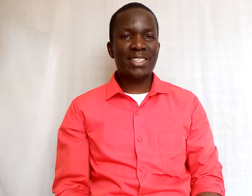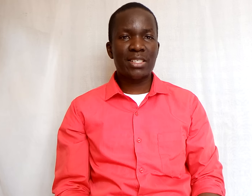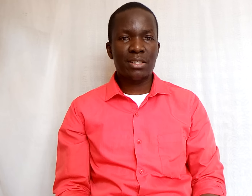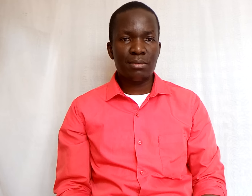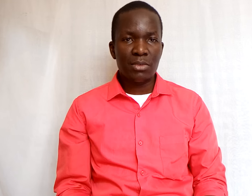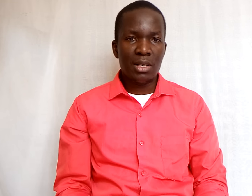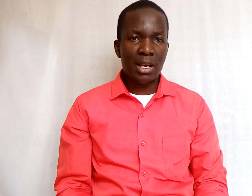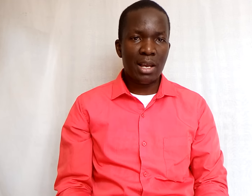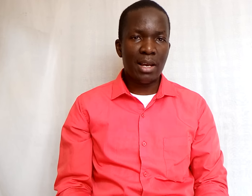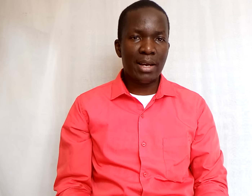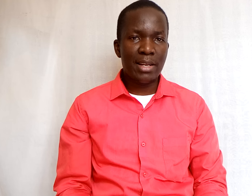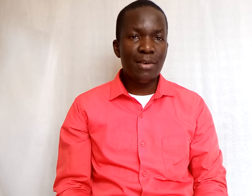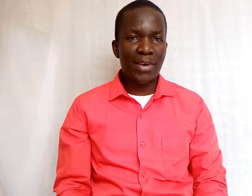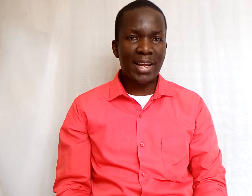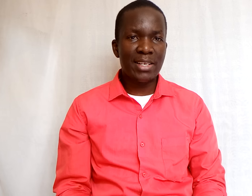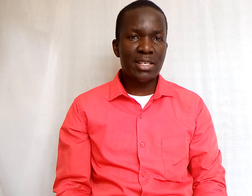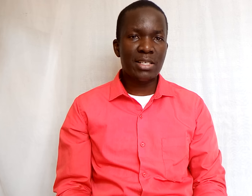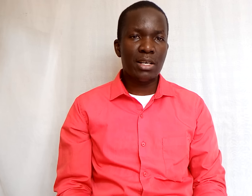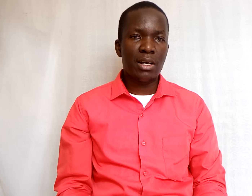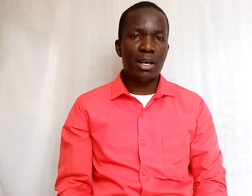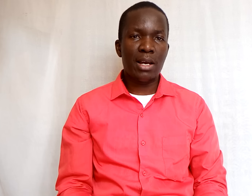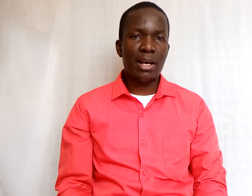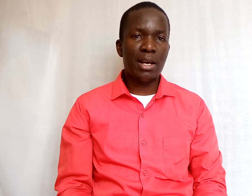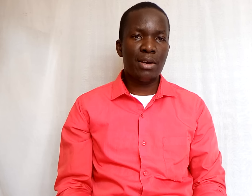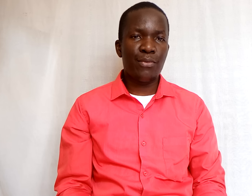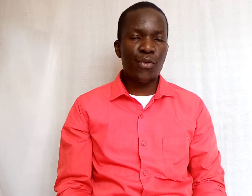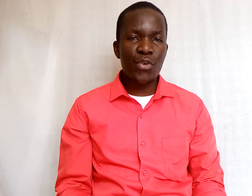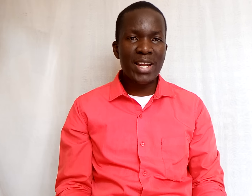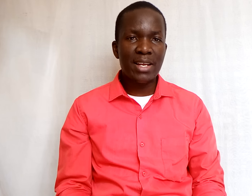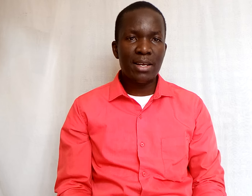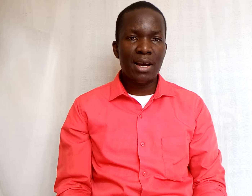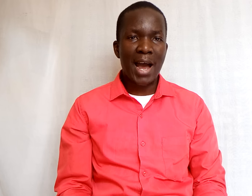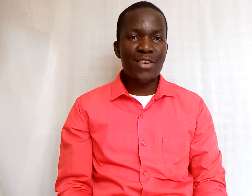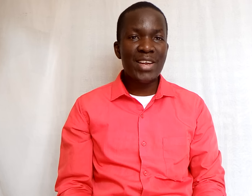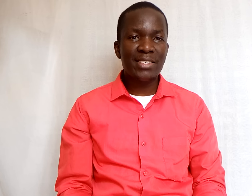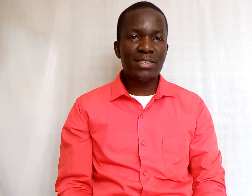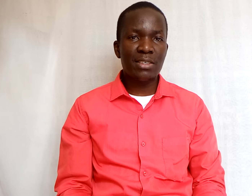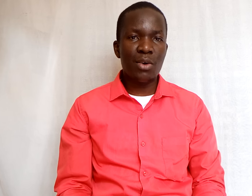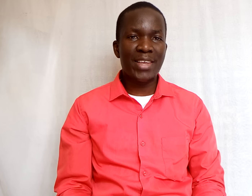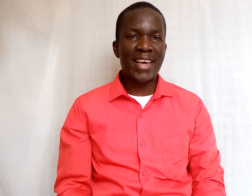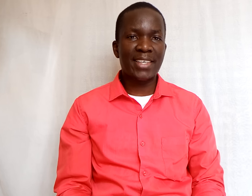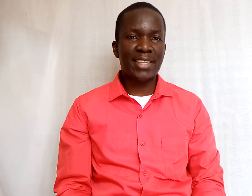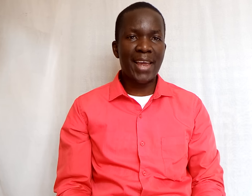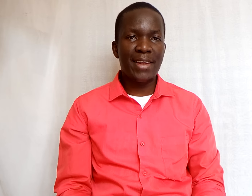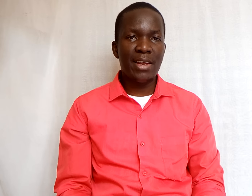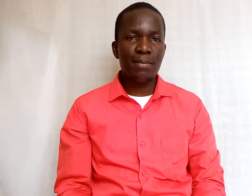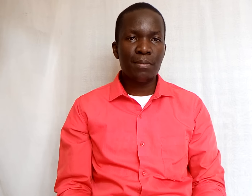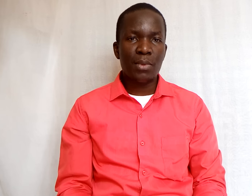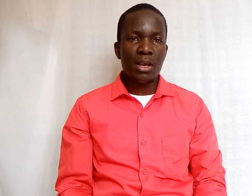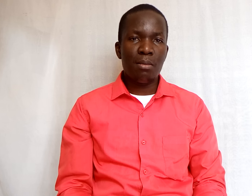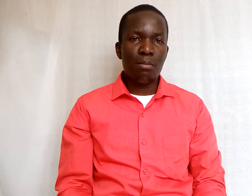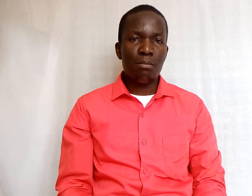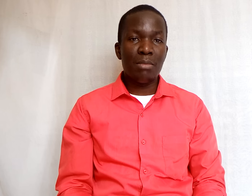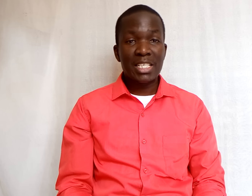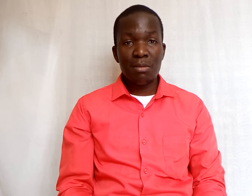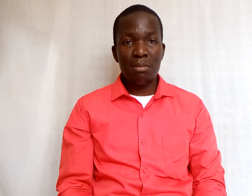discussed different food and drinks, the way they are assigned. But remember,